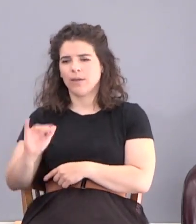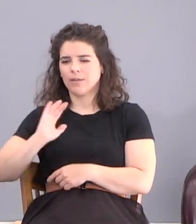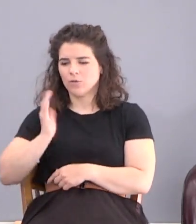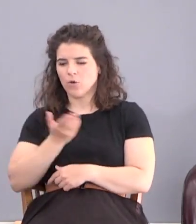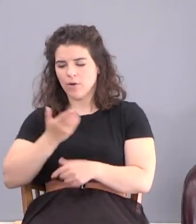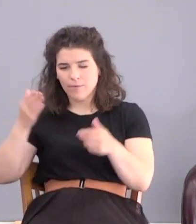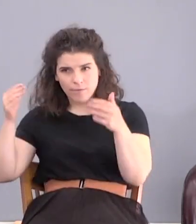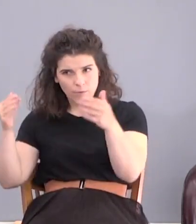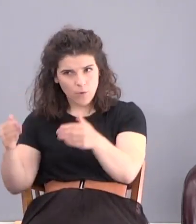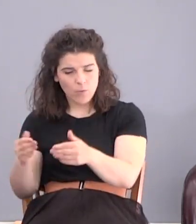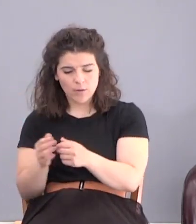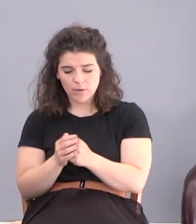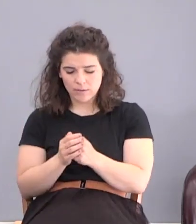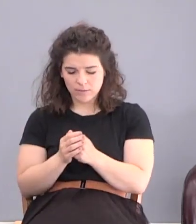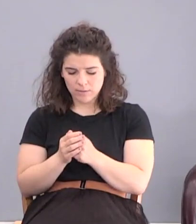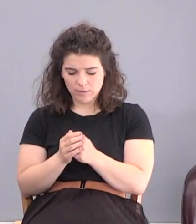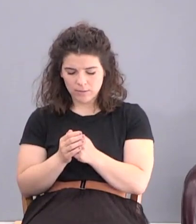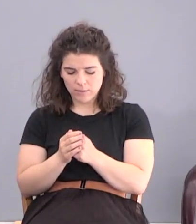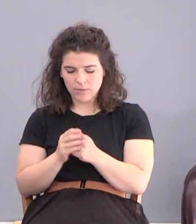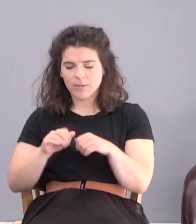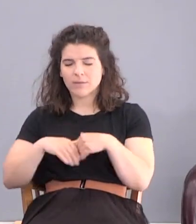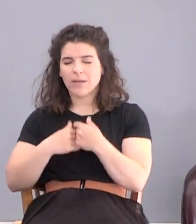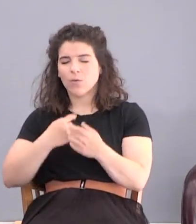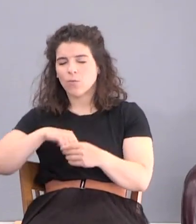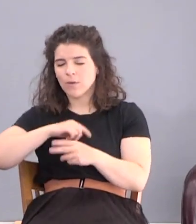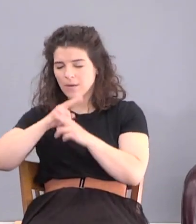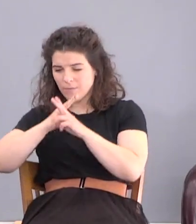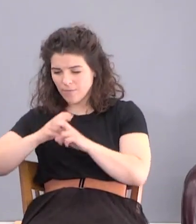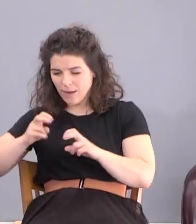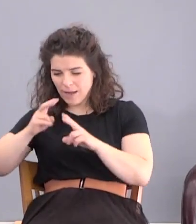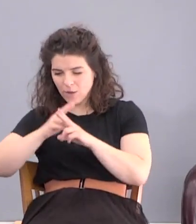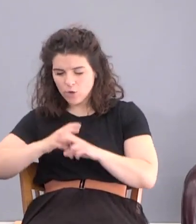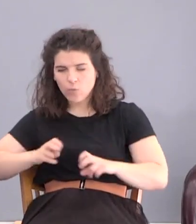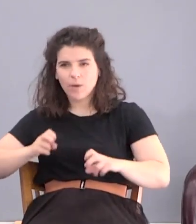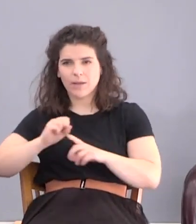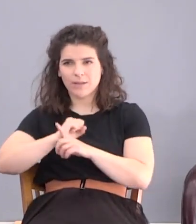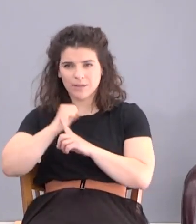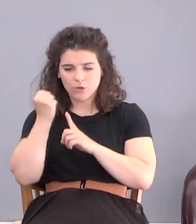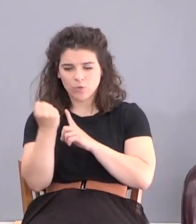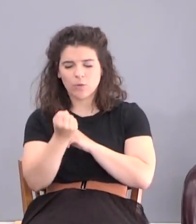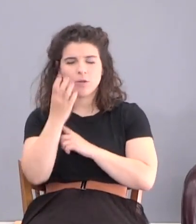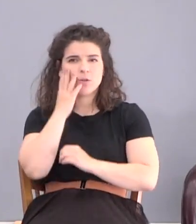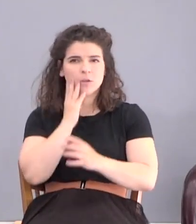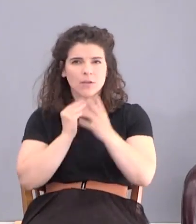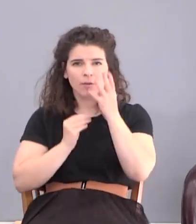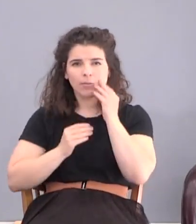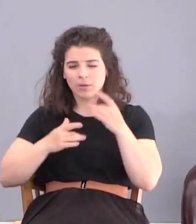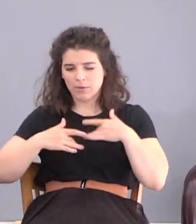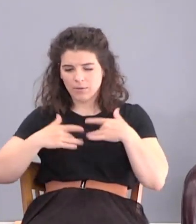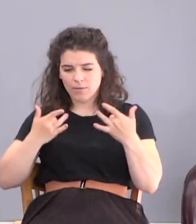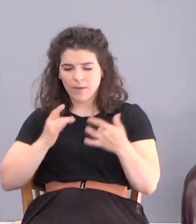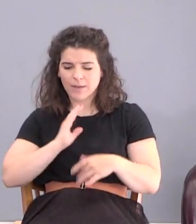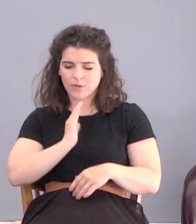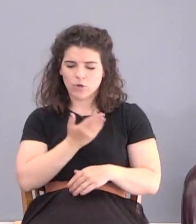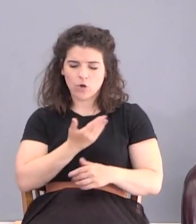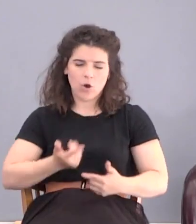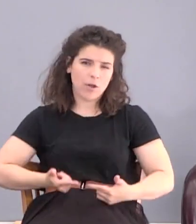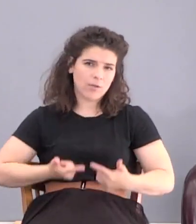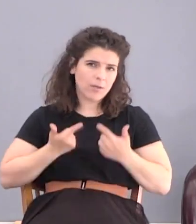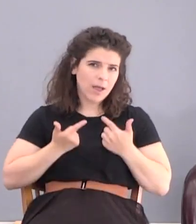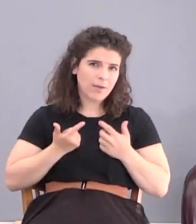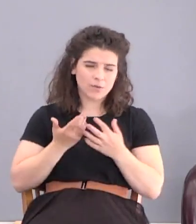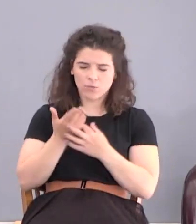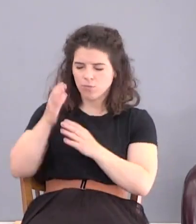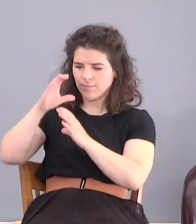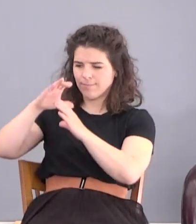has to be. That's how we evaluate the circumstances and the situations in our lives. We evaluate it through the lens,